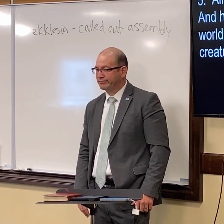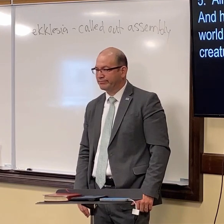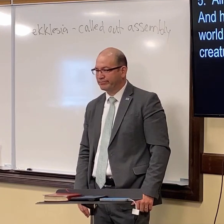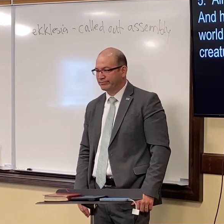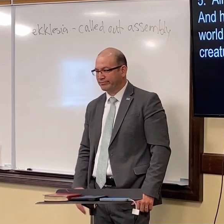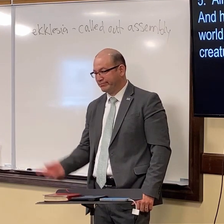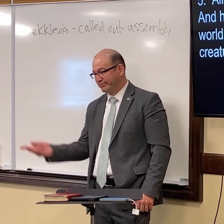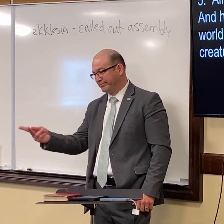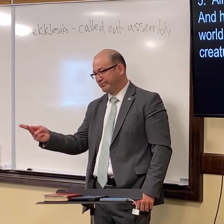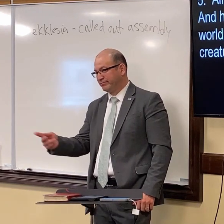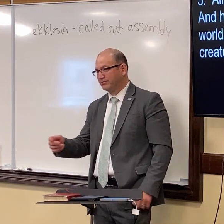her.